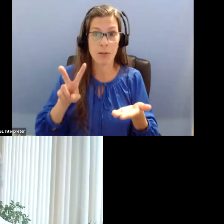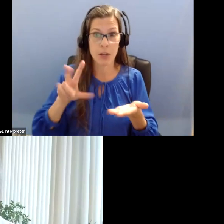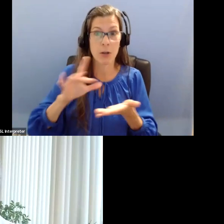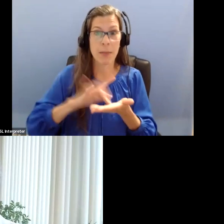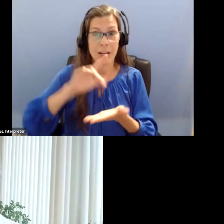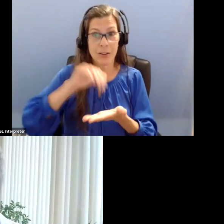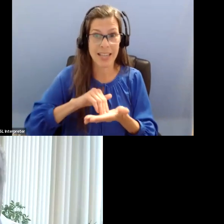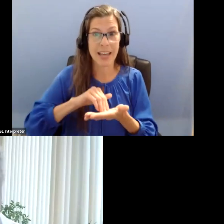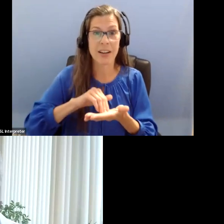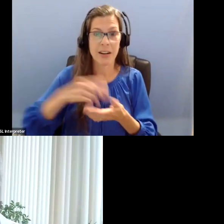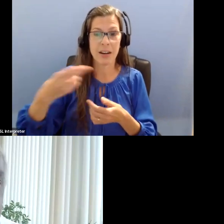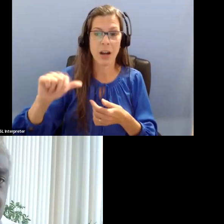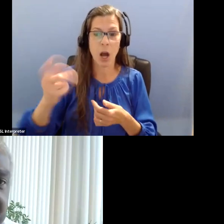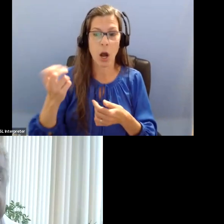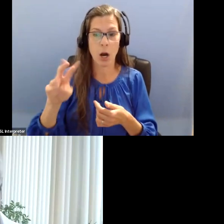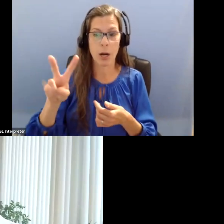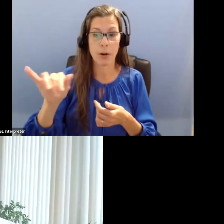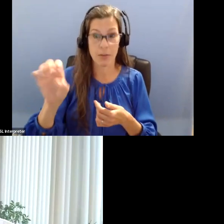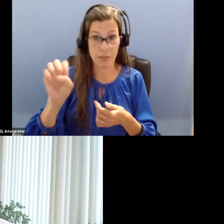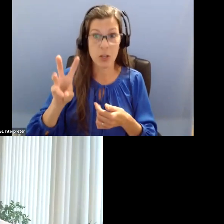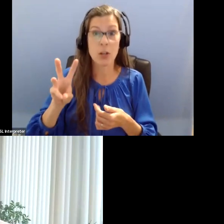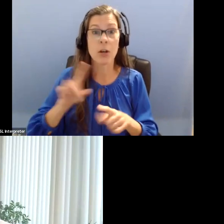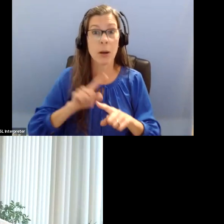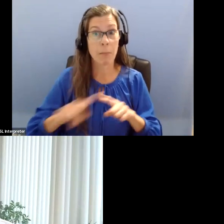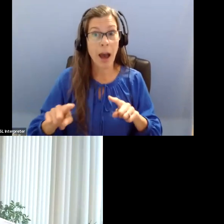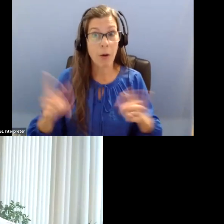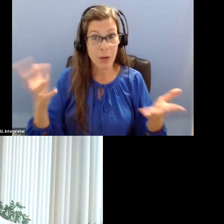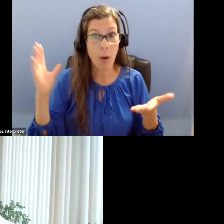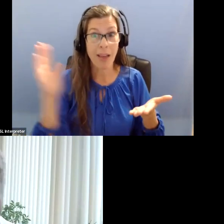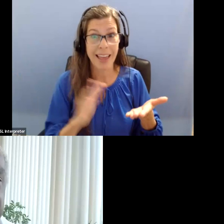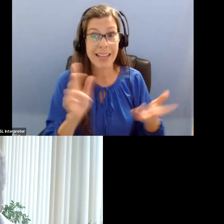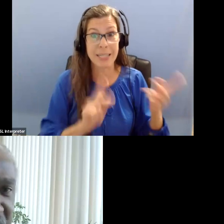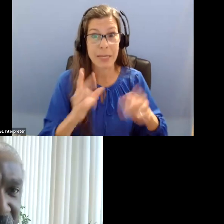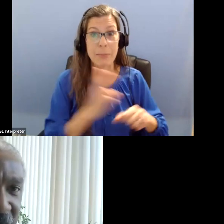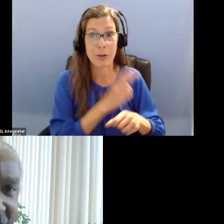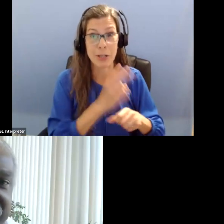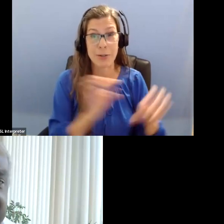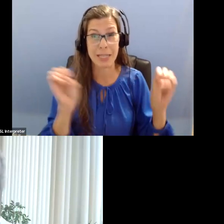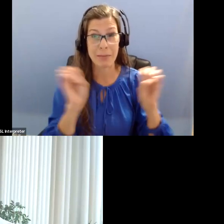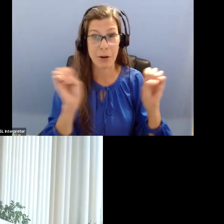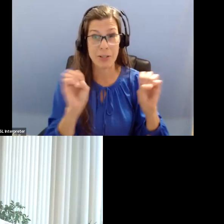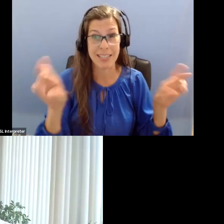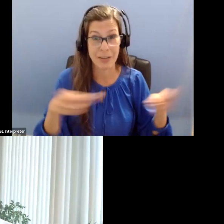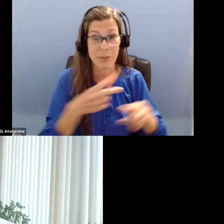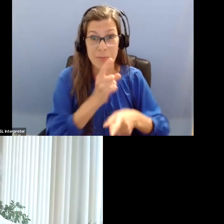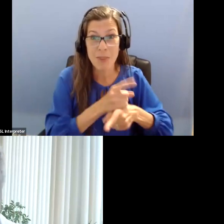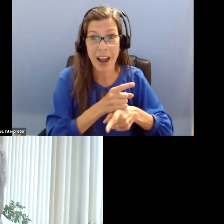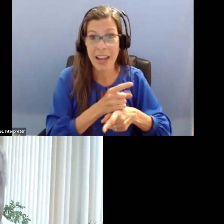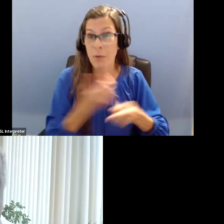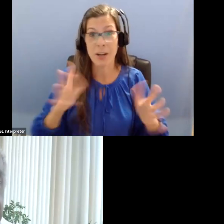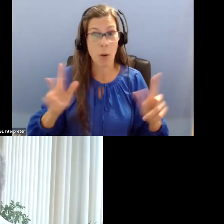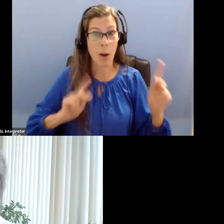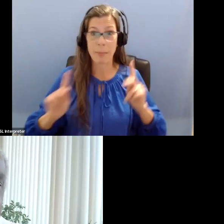a better crisis system is to have fewer people have to use the emergency room and have fewer people have to use the inpatient